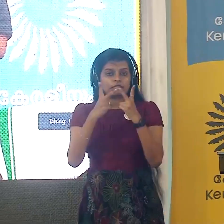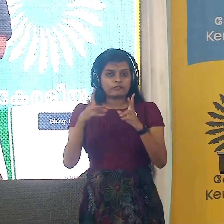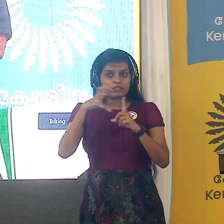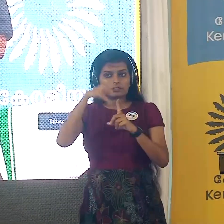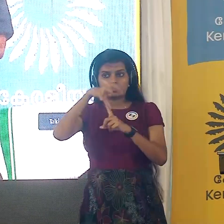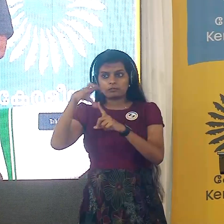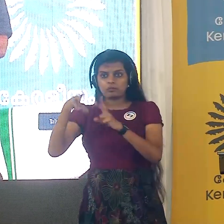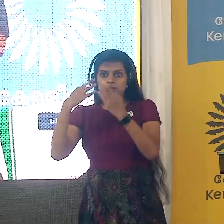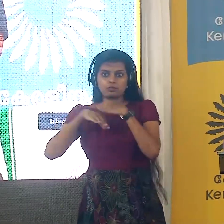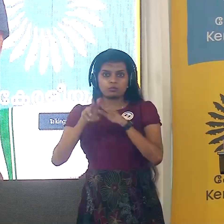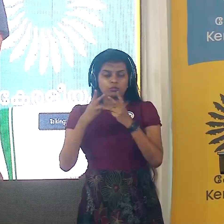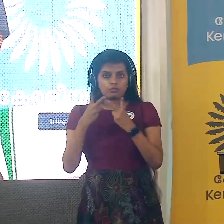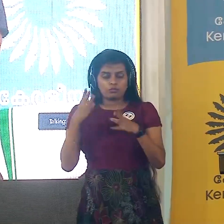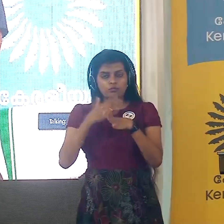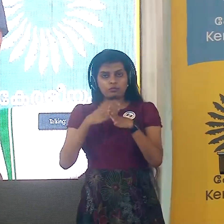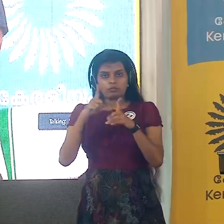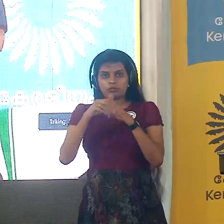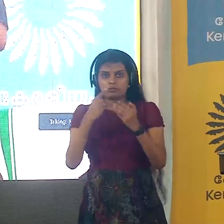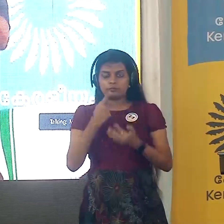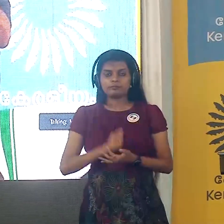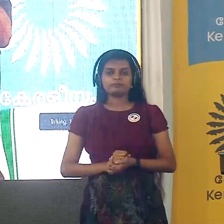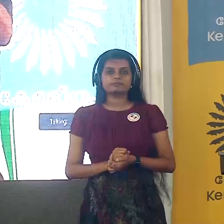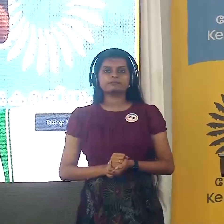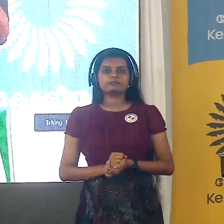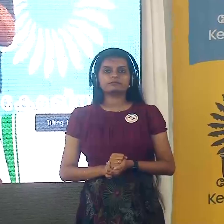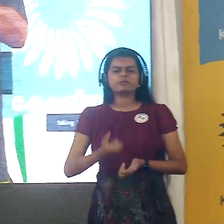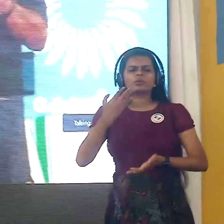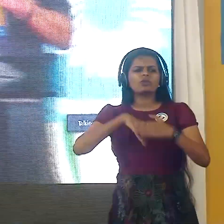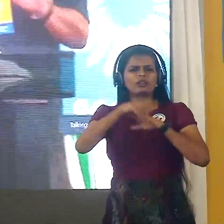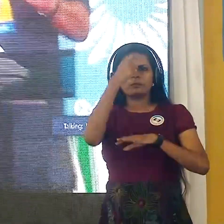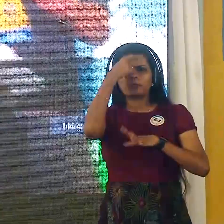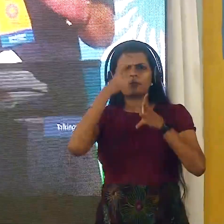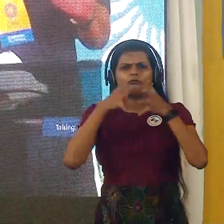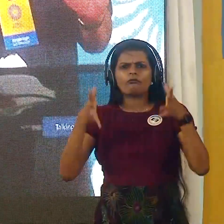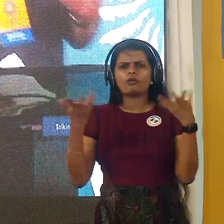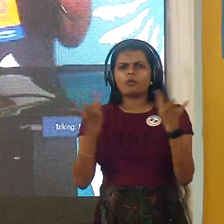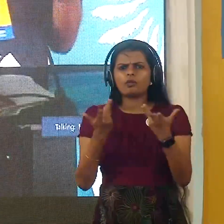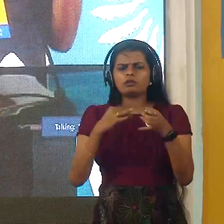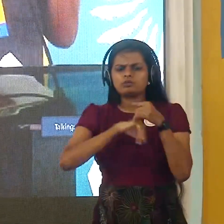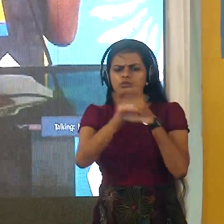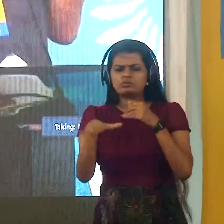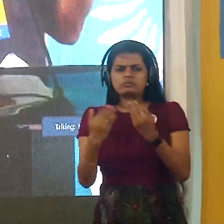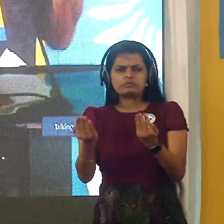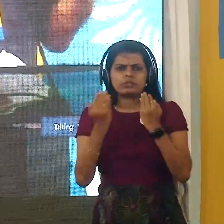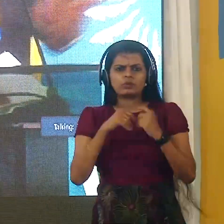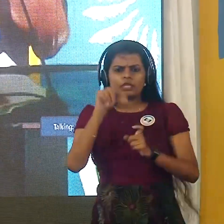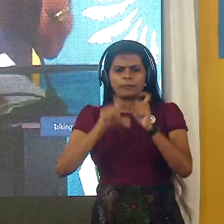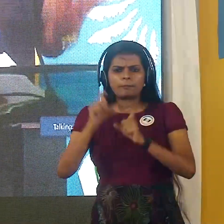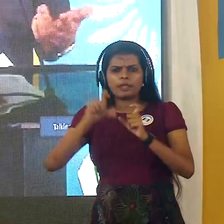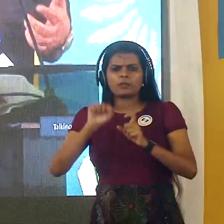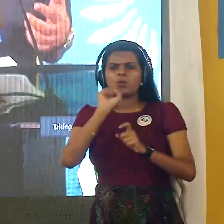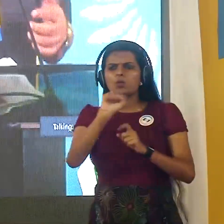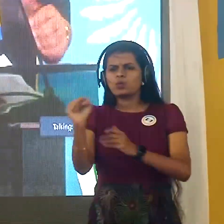of workers are entitled. So far the main issue in social security is not that people don't know that they are